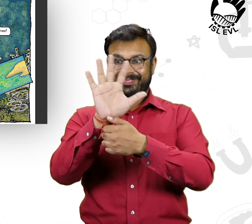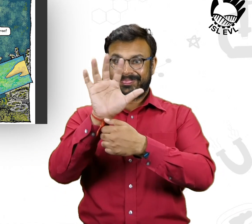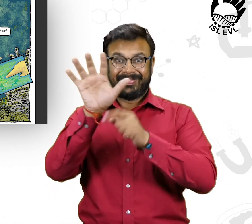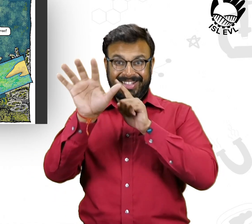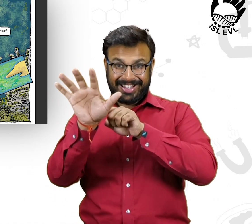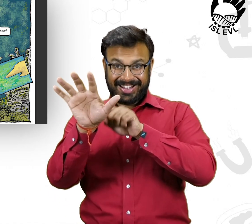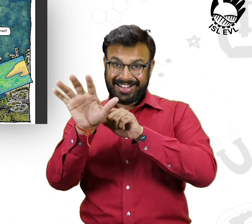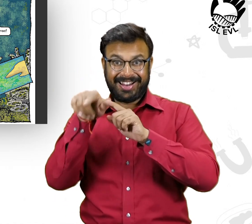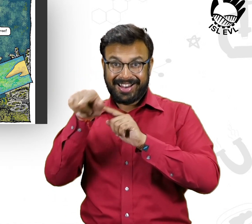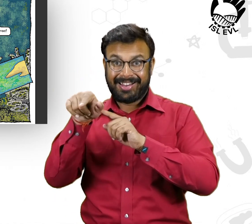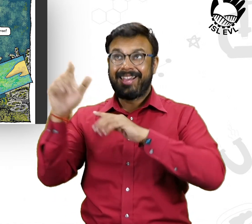partner.